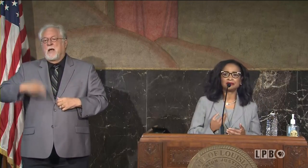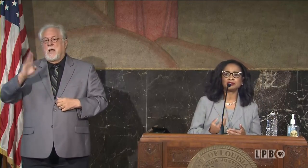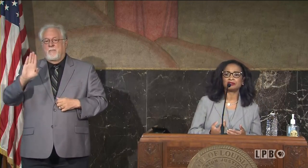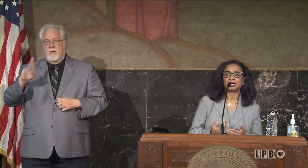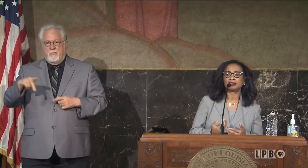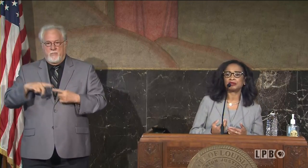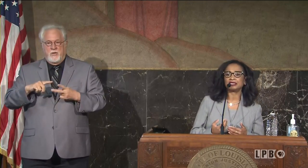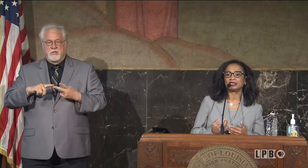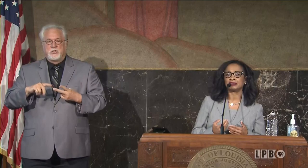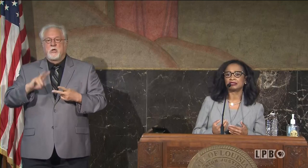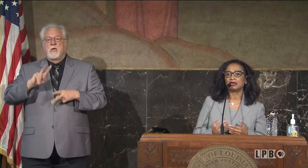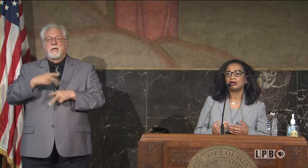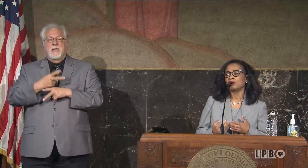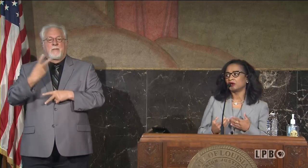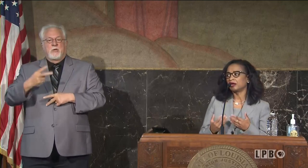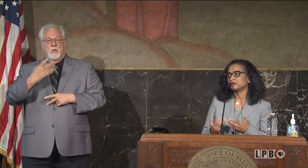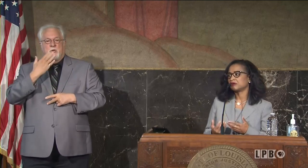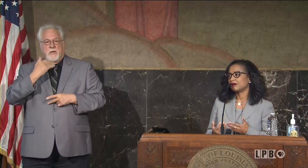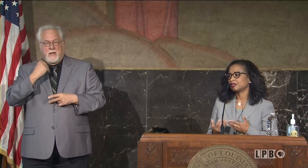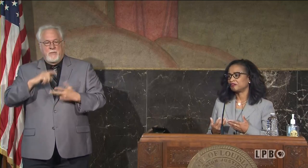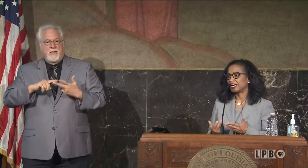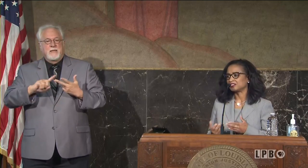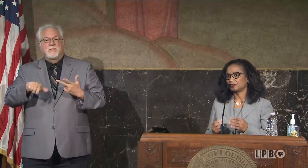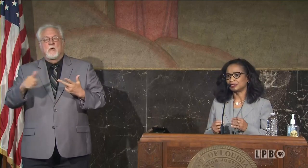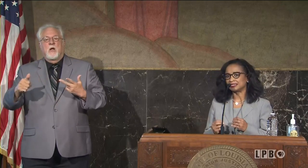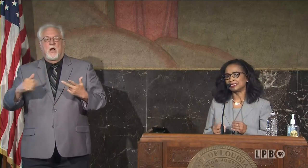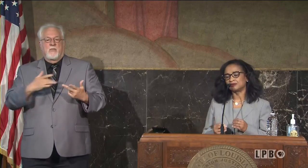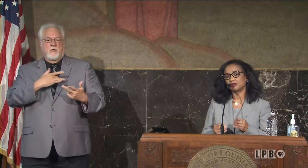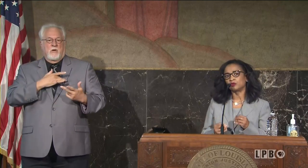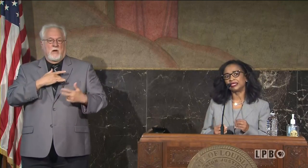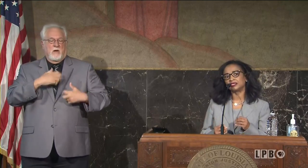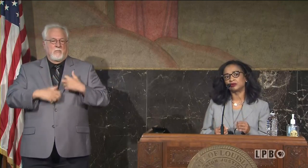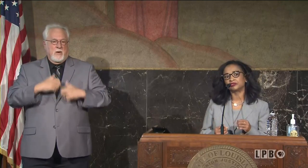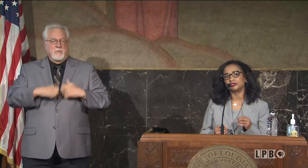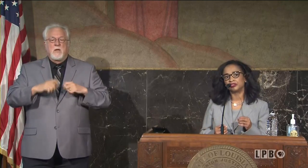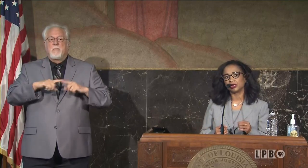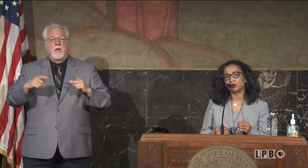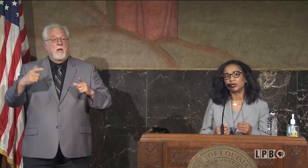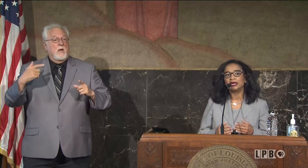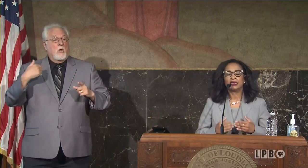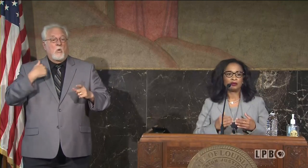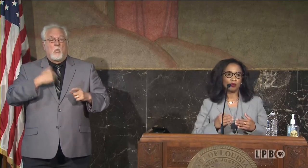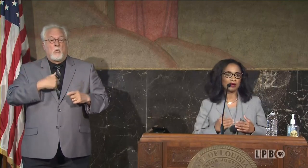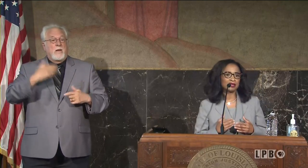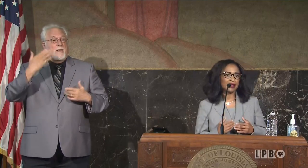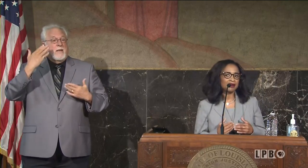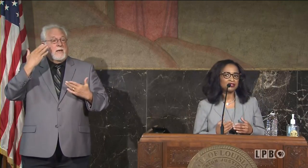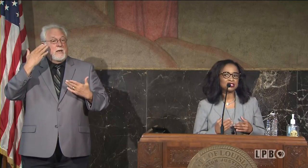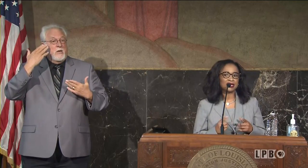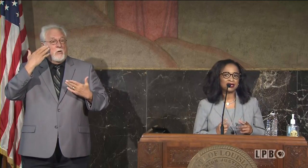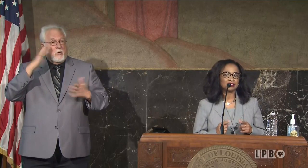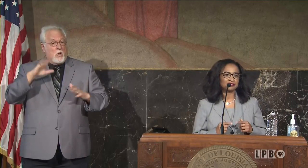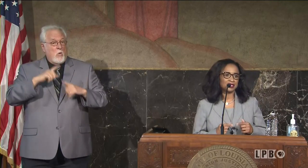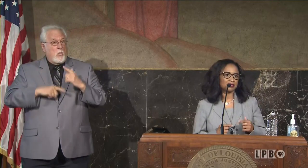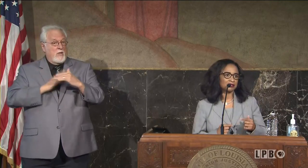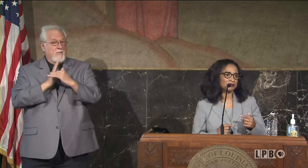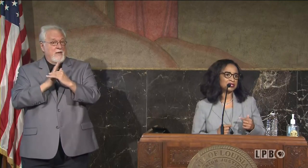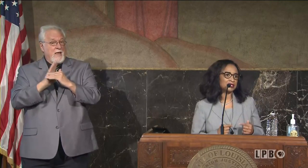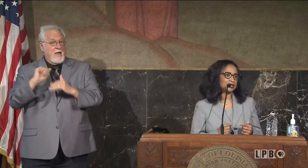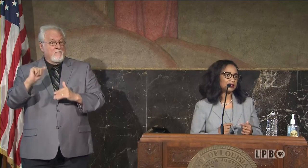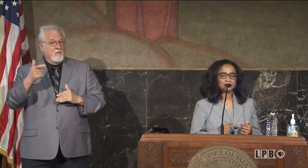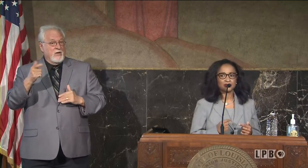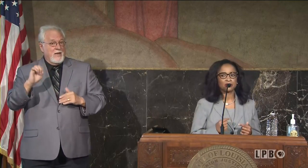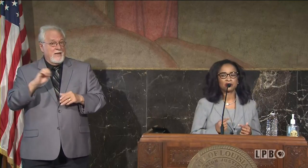or type 2 diabetes or other cardiovascular disease, but we don't know. And while the average age of death